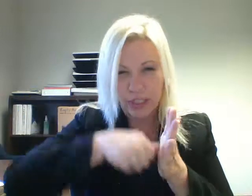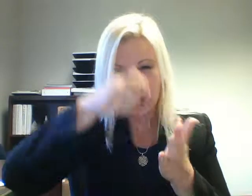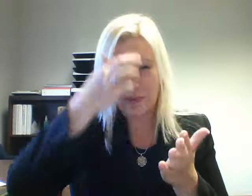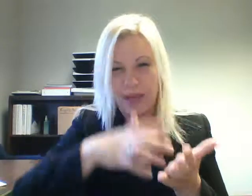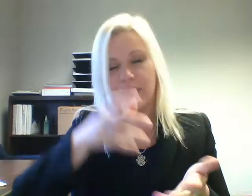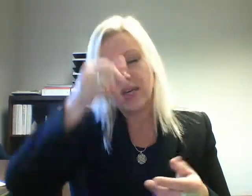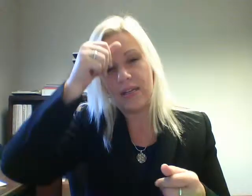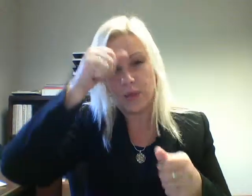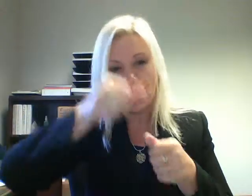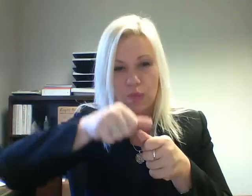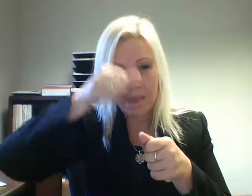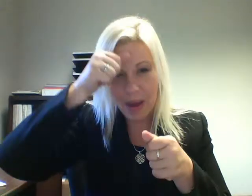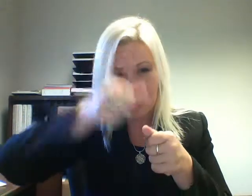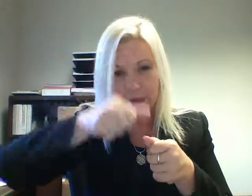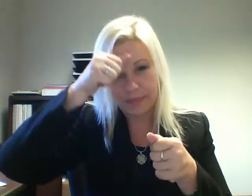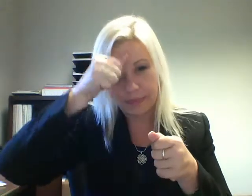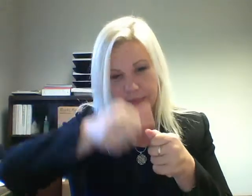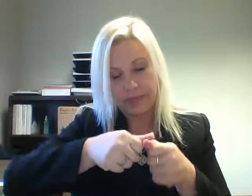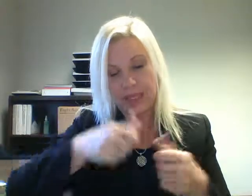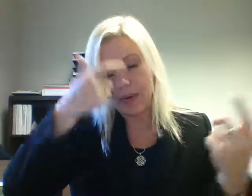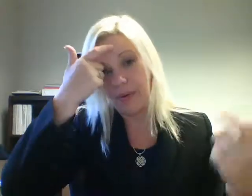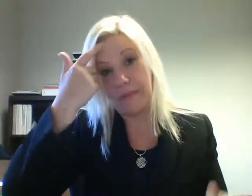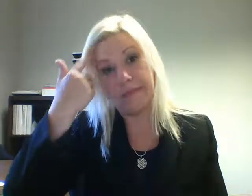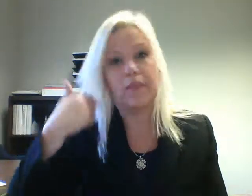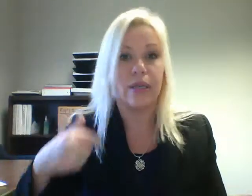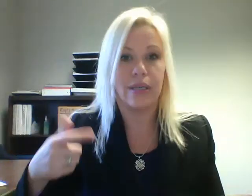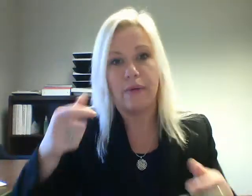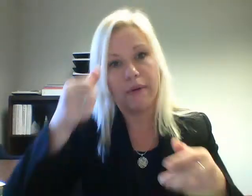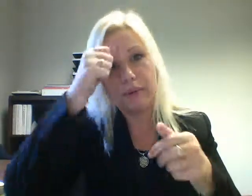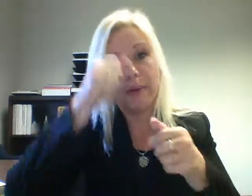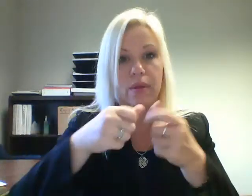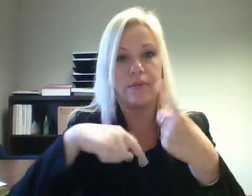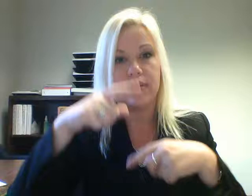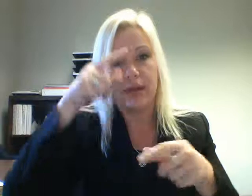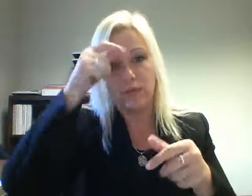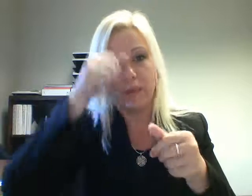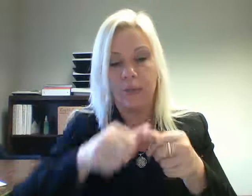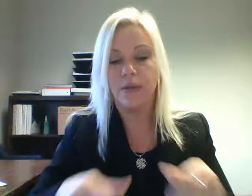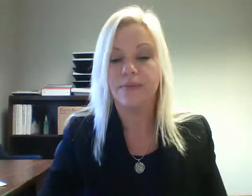impression of it. So remember. That's how I remember the sign. Remember.